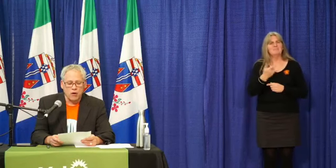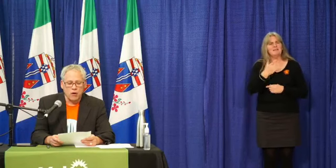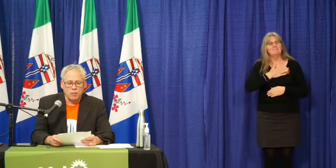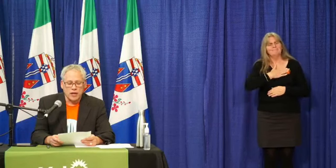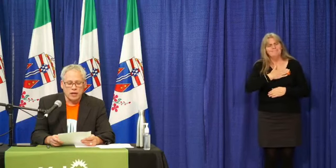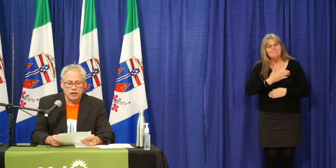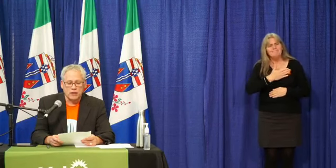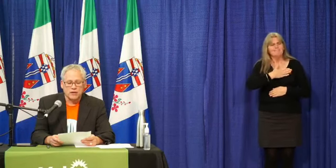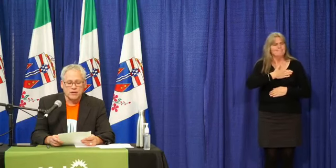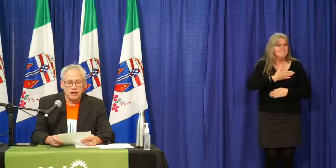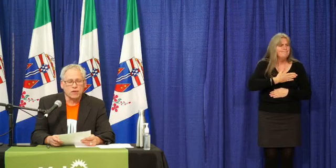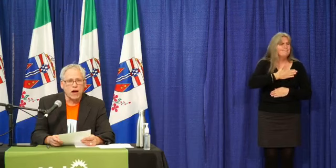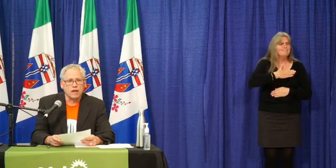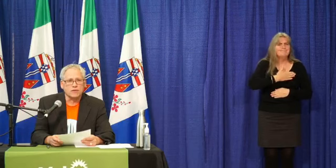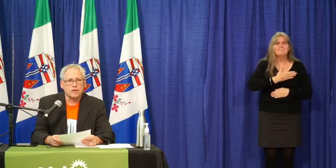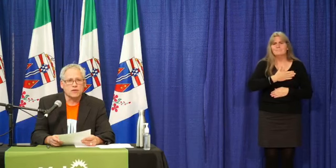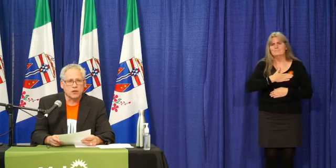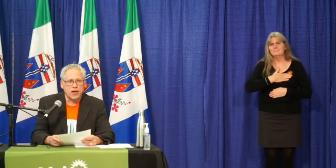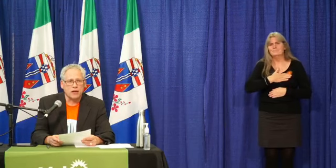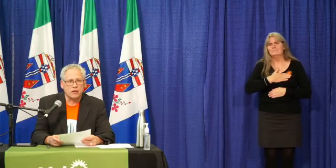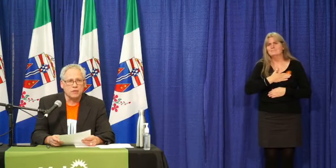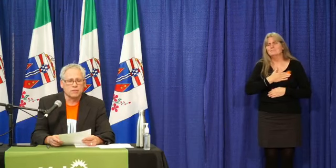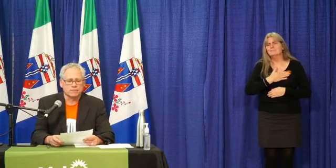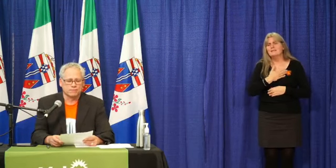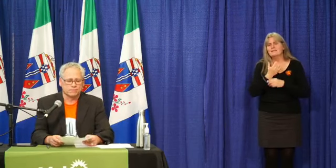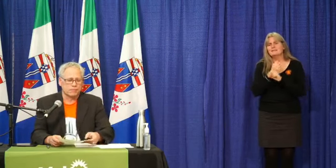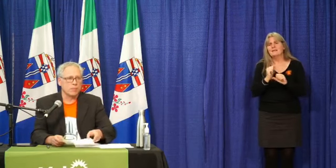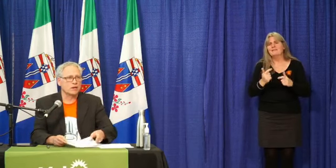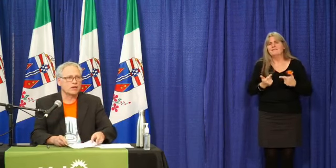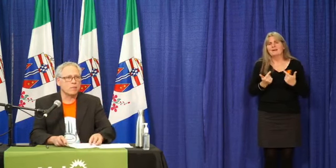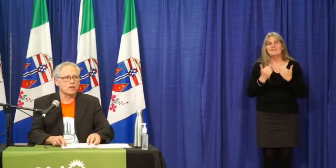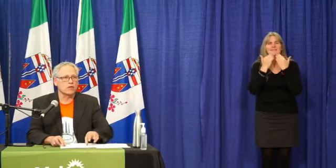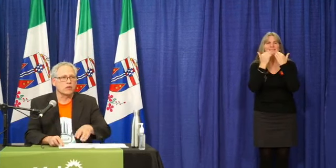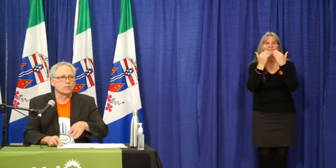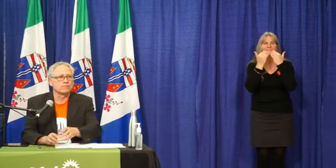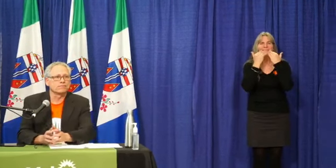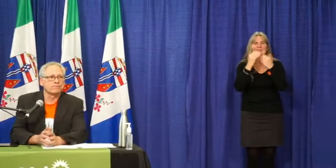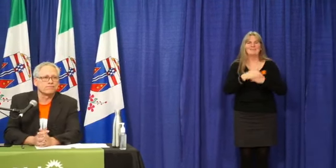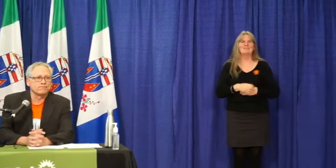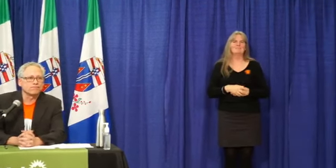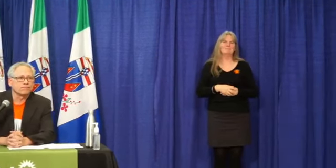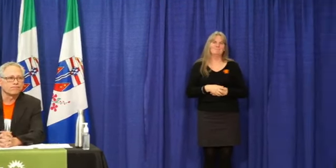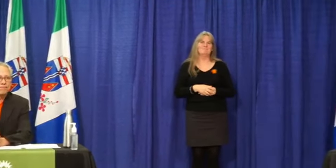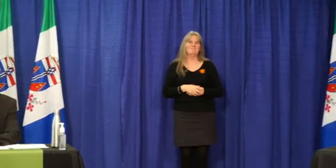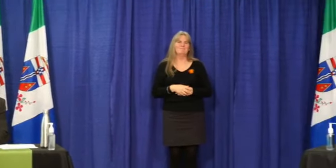sacrifices we are all making save lives, so thank you. Merci, Masicho.